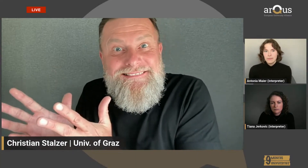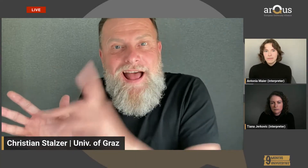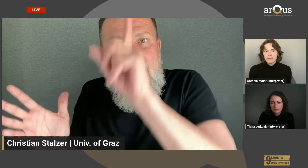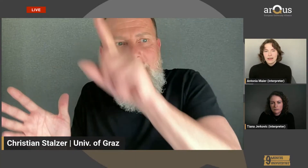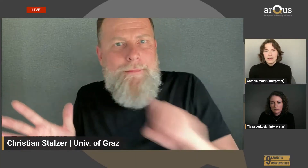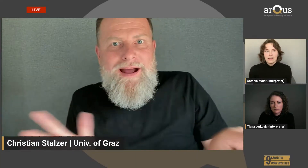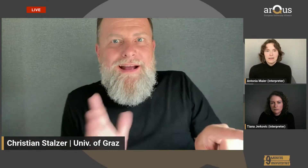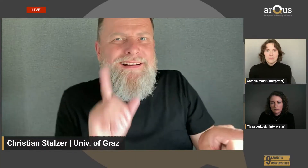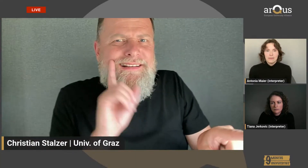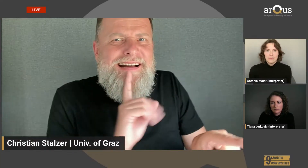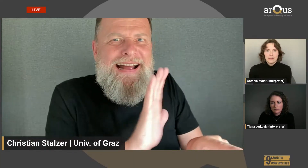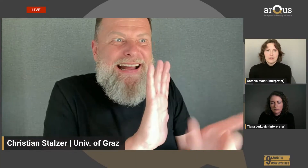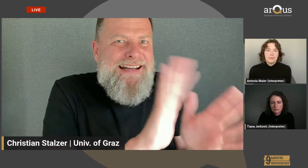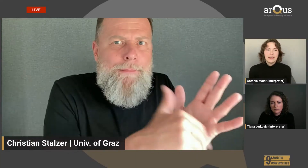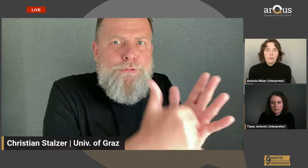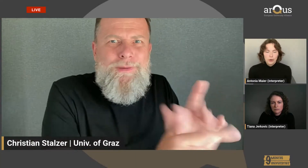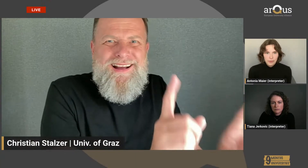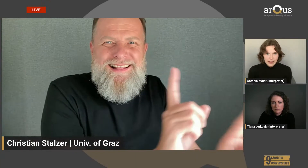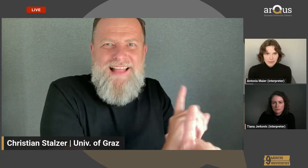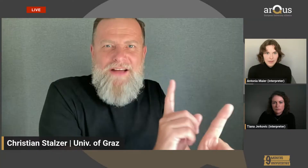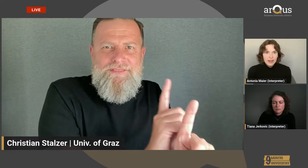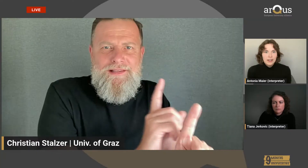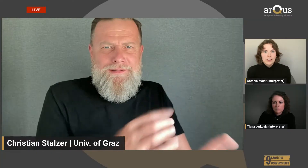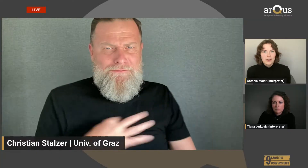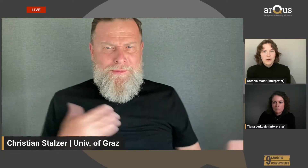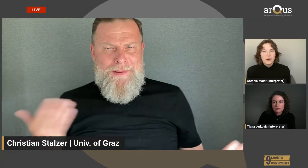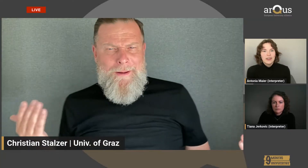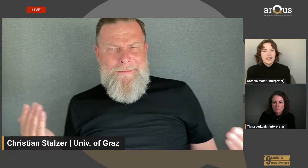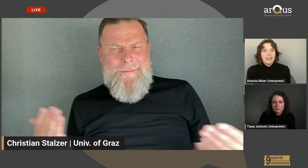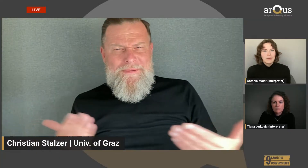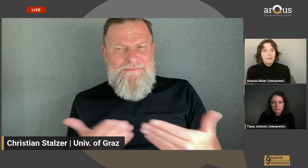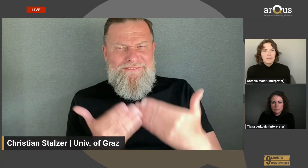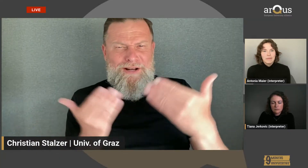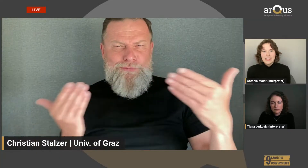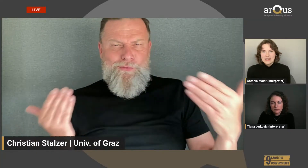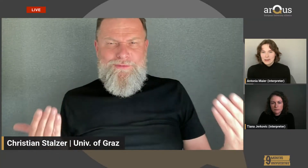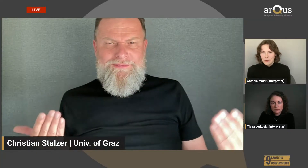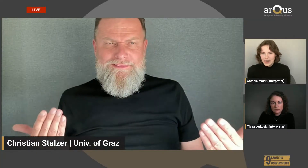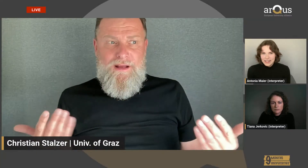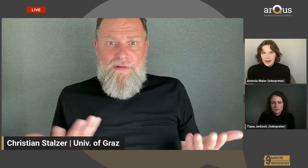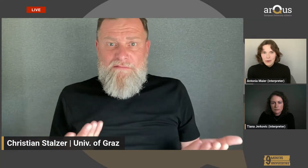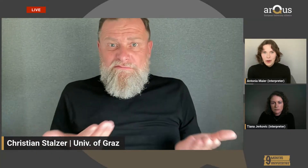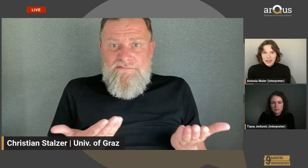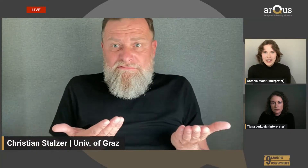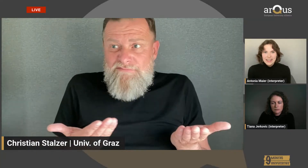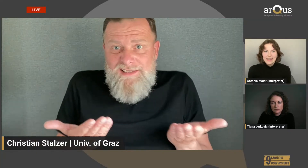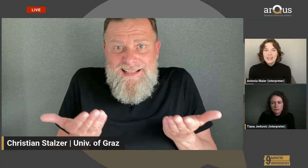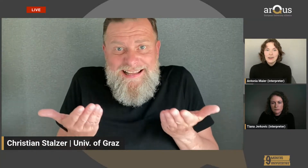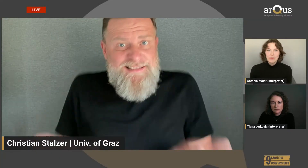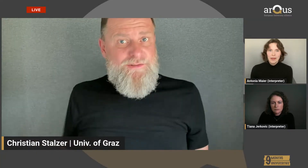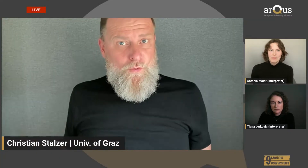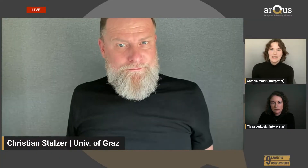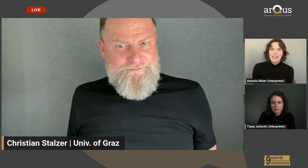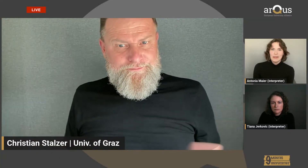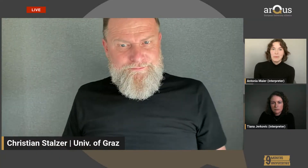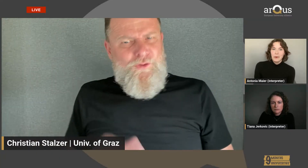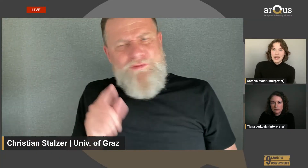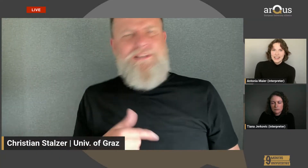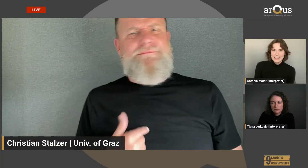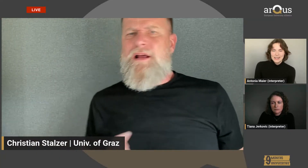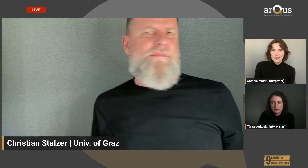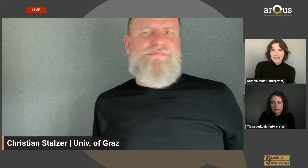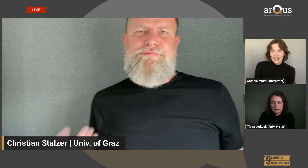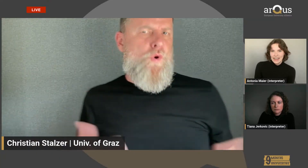or speak verbally. So it's quite ironic that hearing babies get